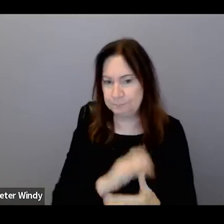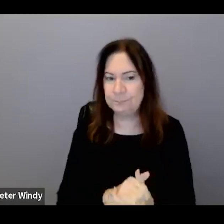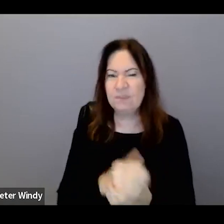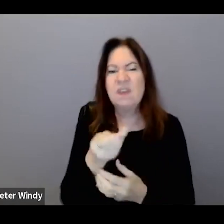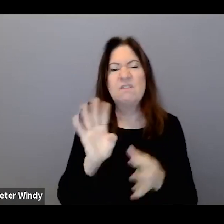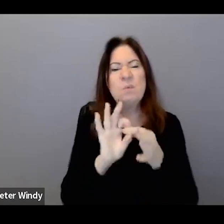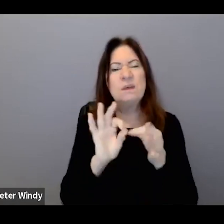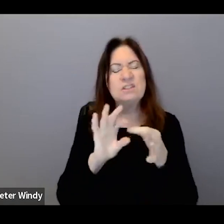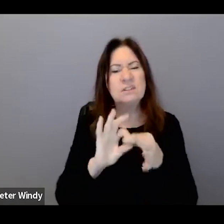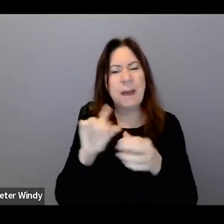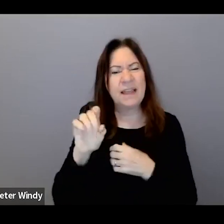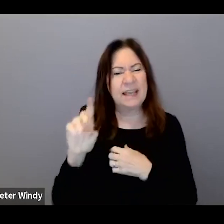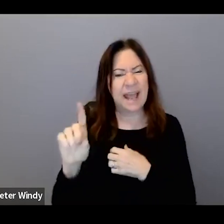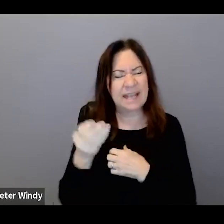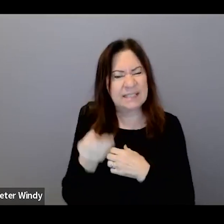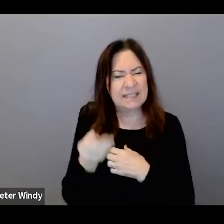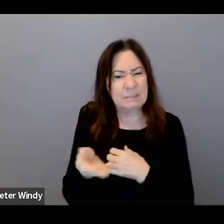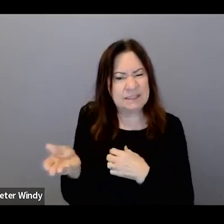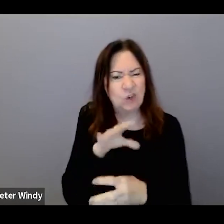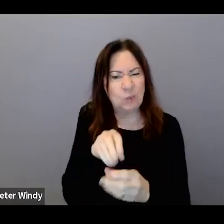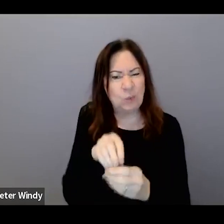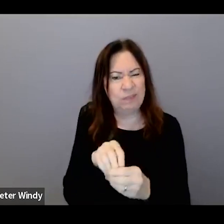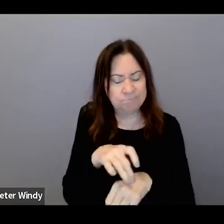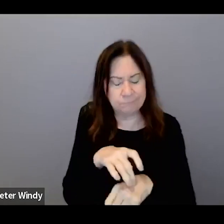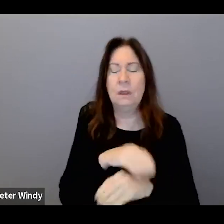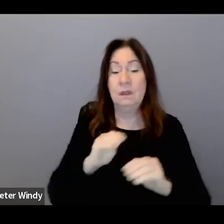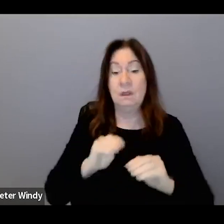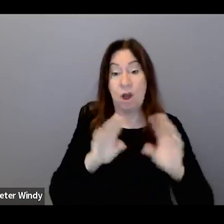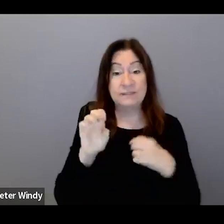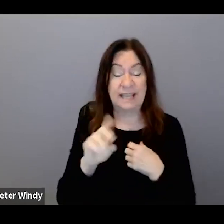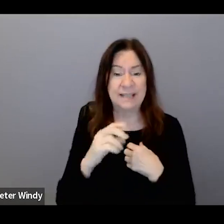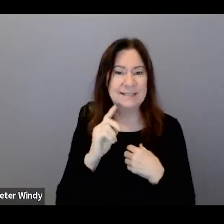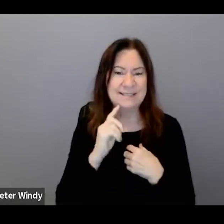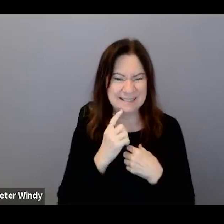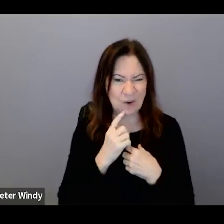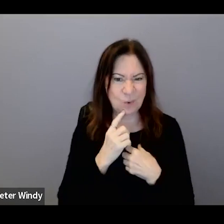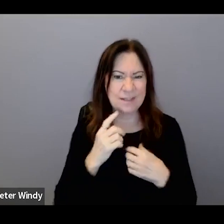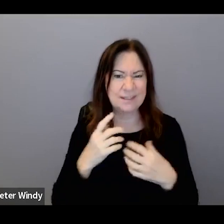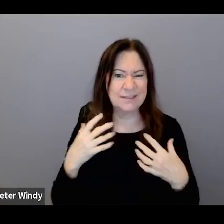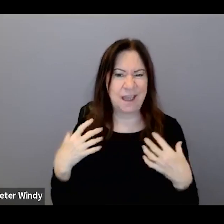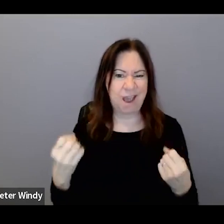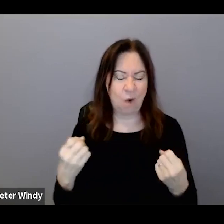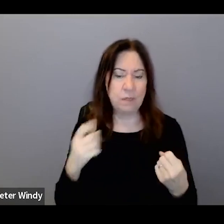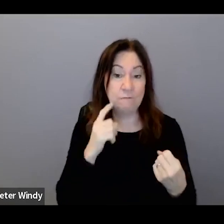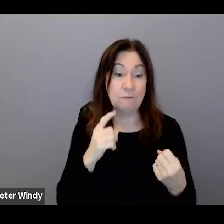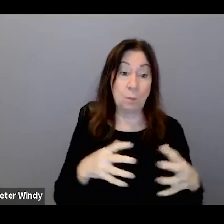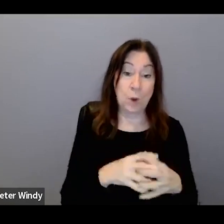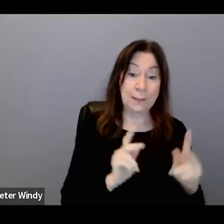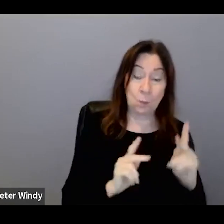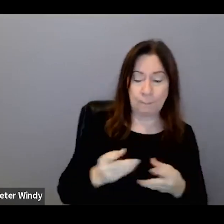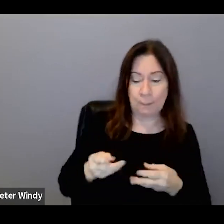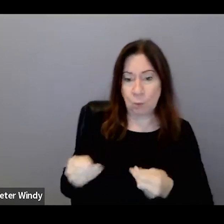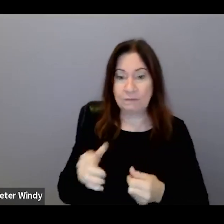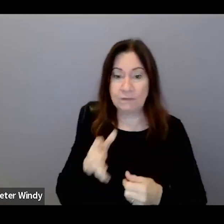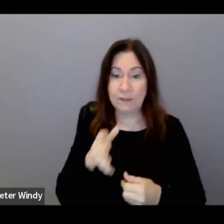about lead as a material. Obviously, lead is a serious health hazard for pregnant women, women who are breastfeeding, and